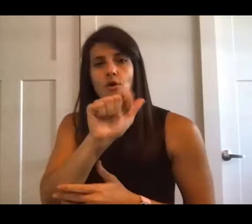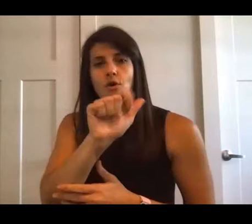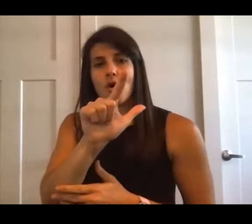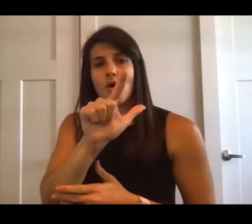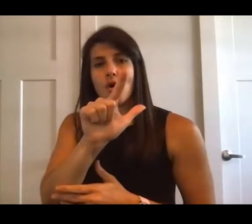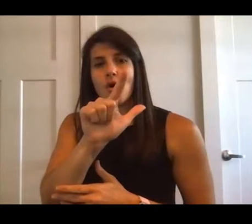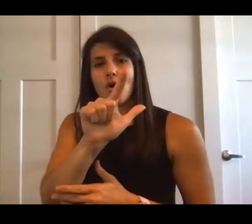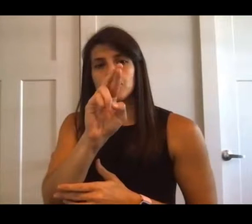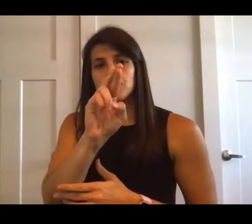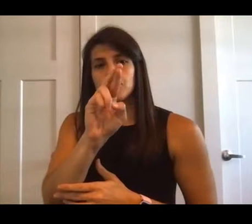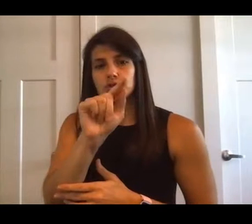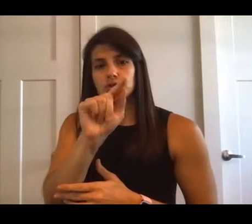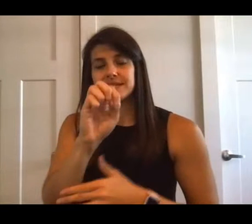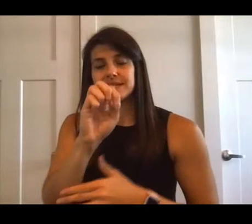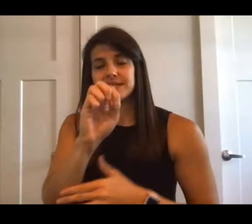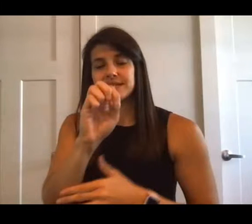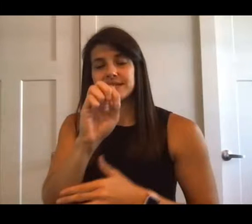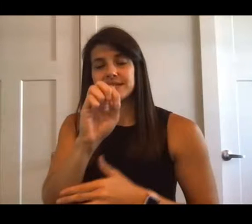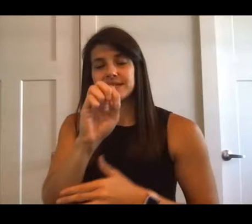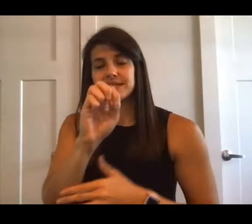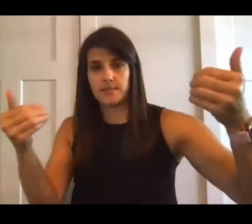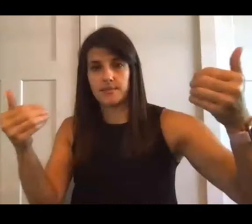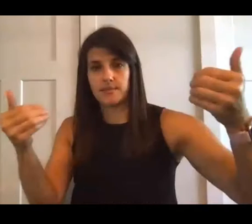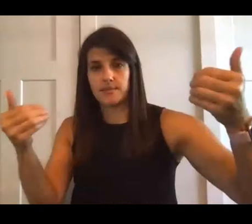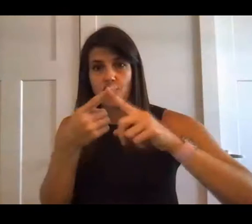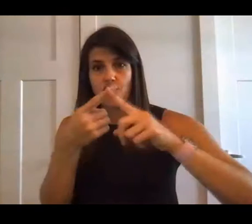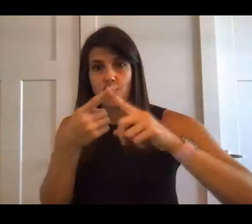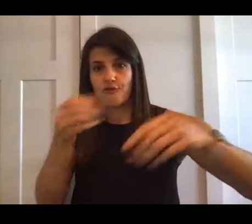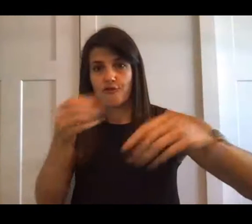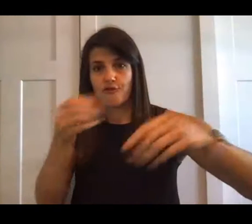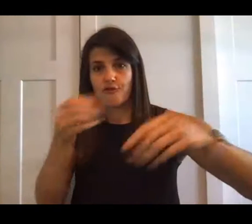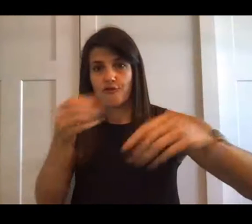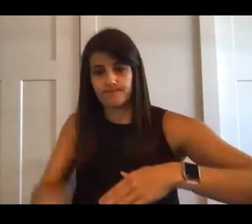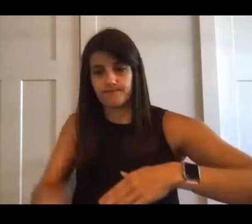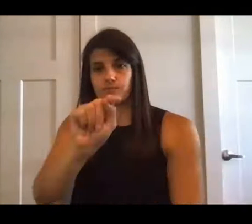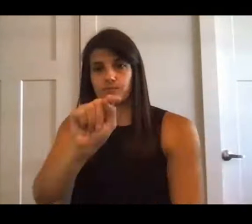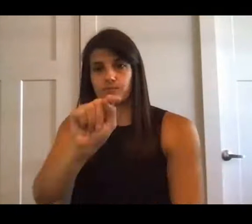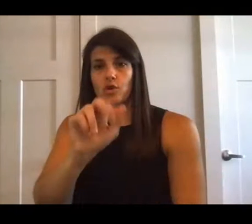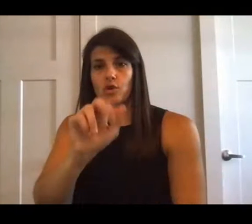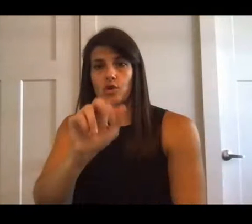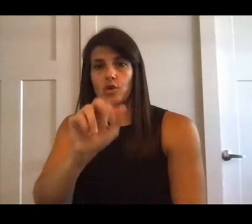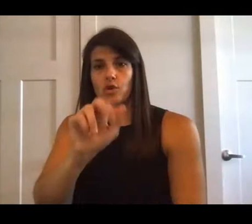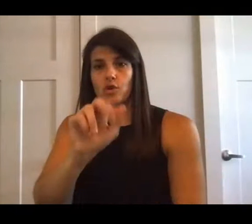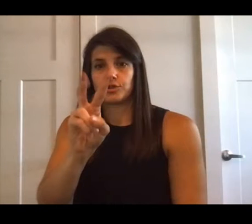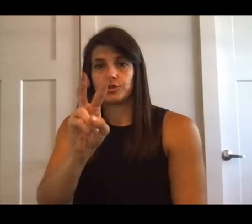of the transversal and the other. So our pairs for alternate exterior angles would be